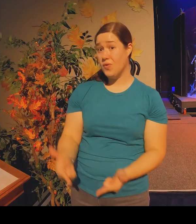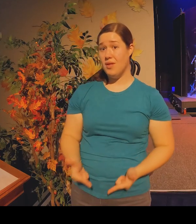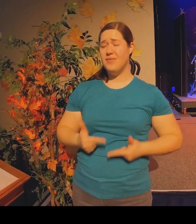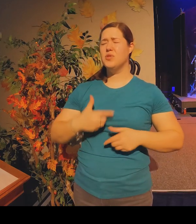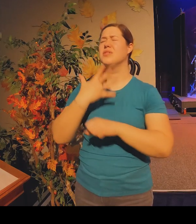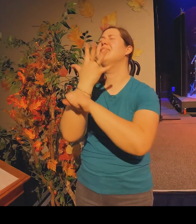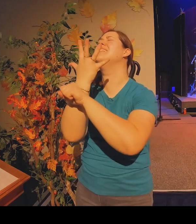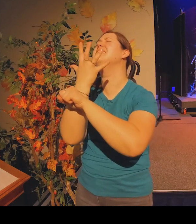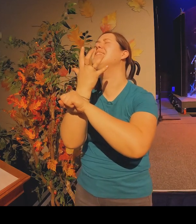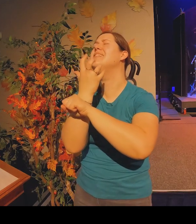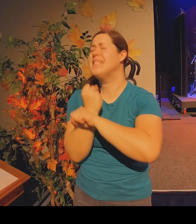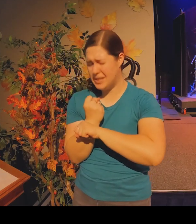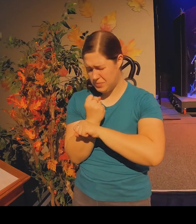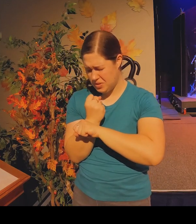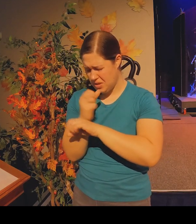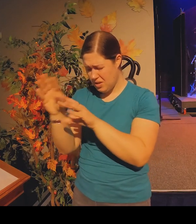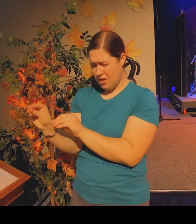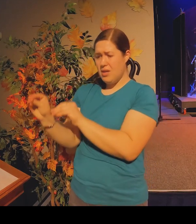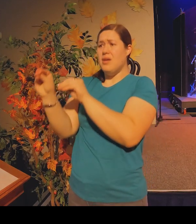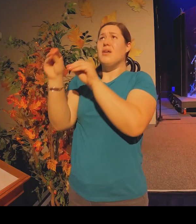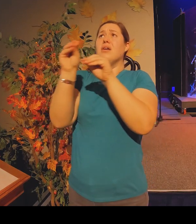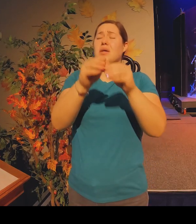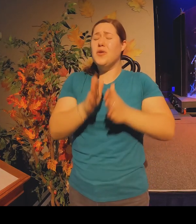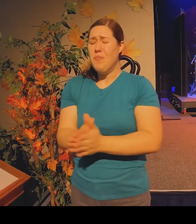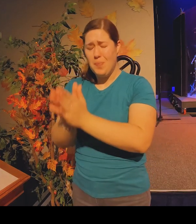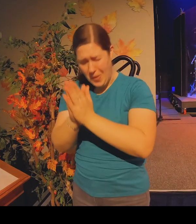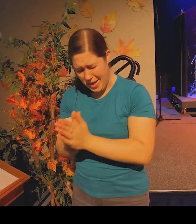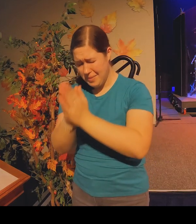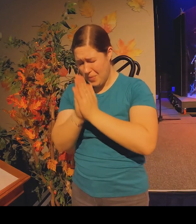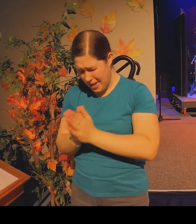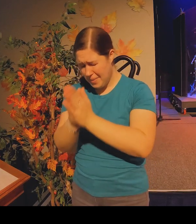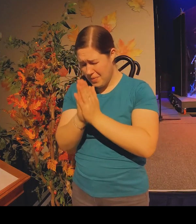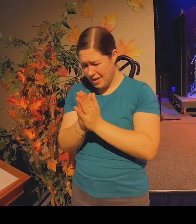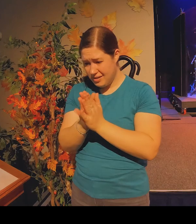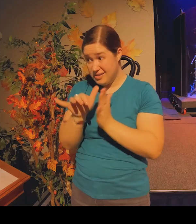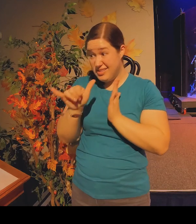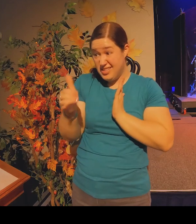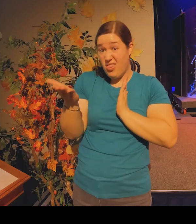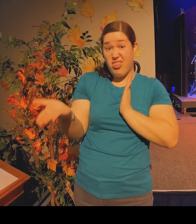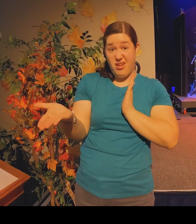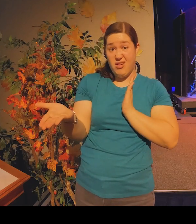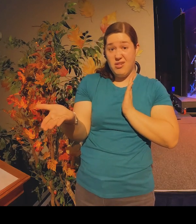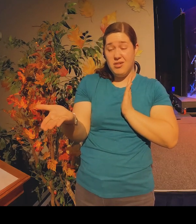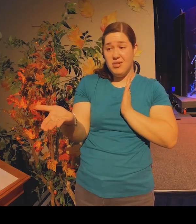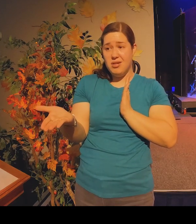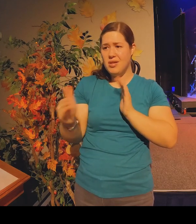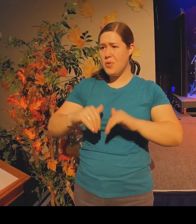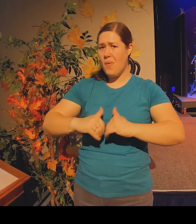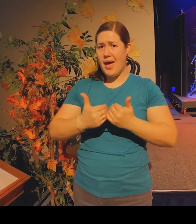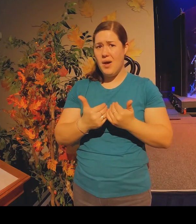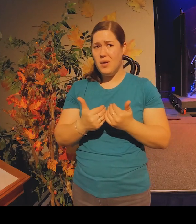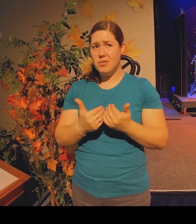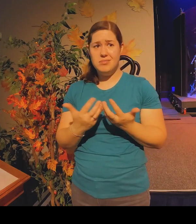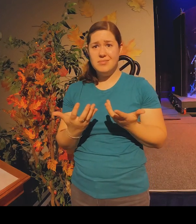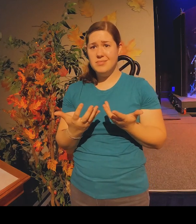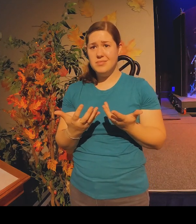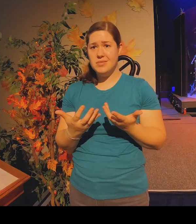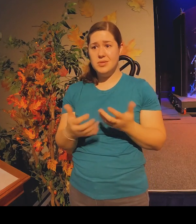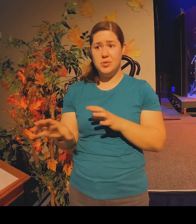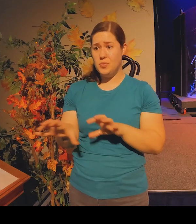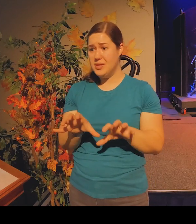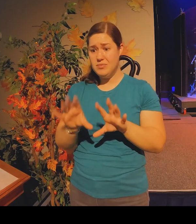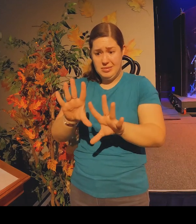prayed and prayed for it to be moved and you don't know why. So how do we deal with all those feelings? How do we deal with all those struggles? What is going